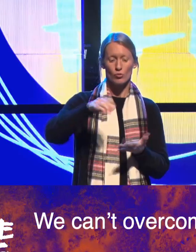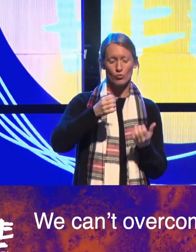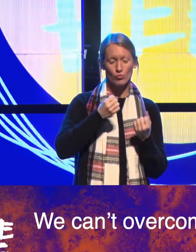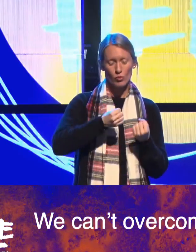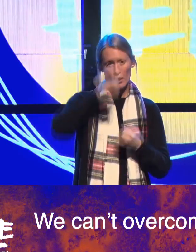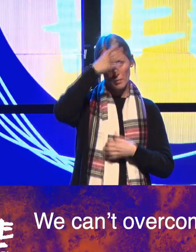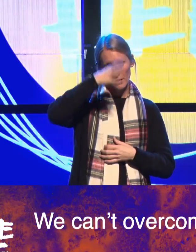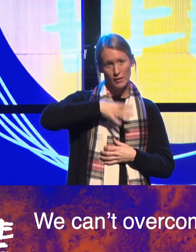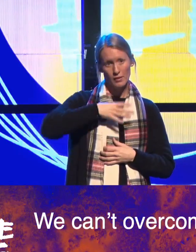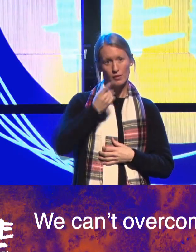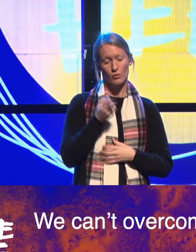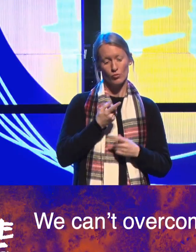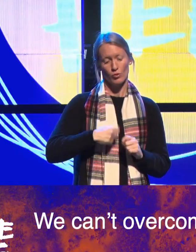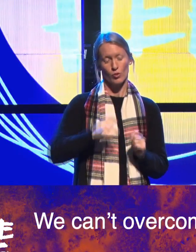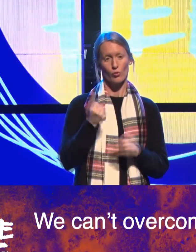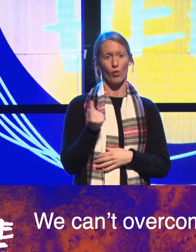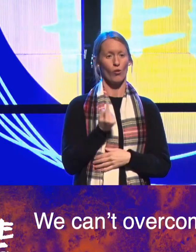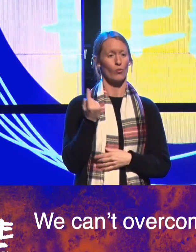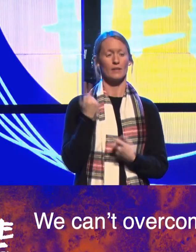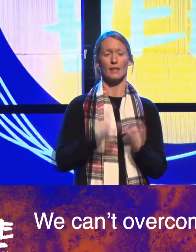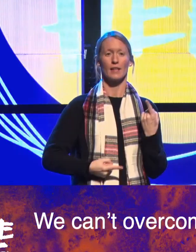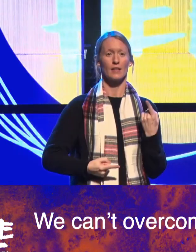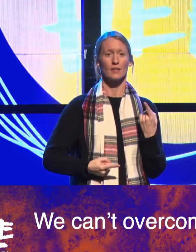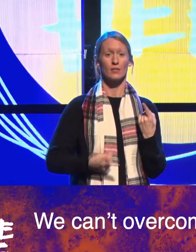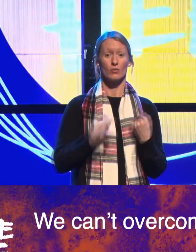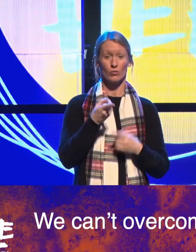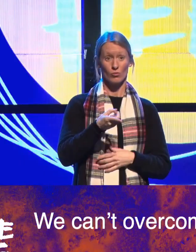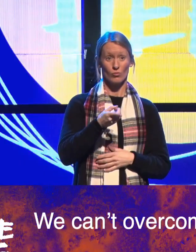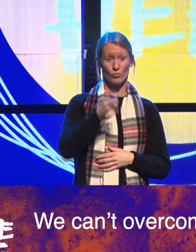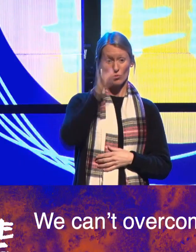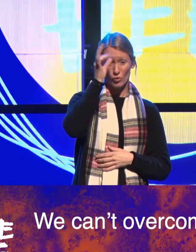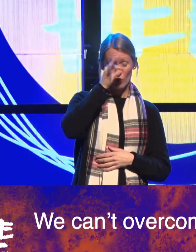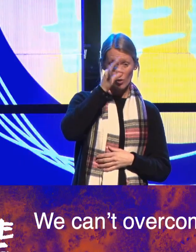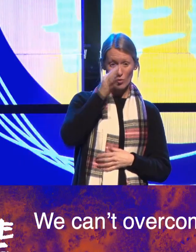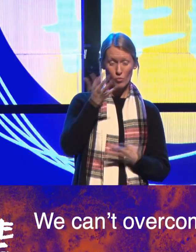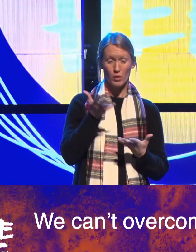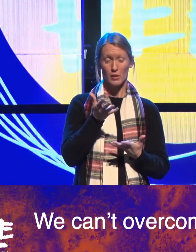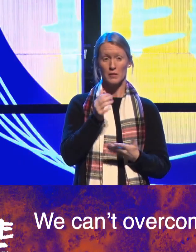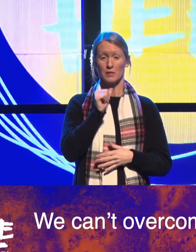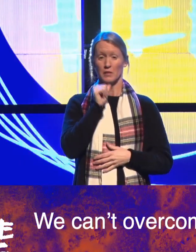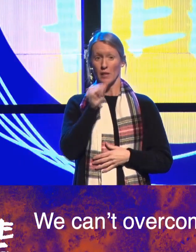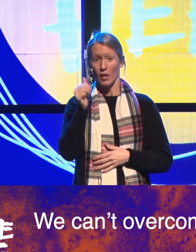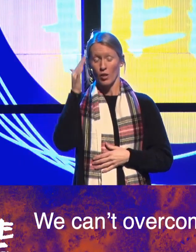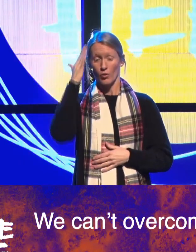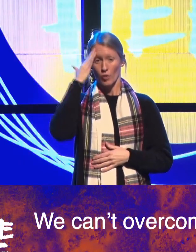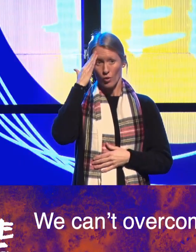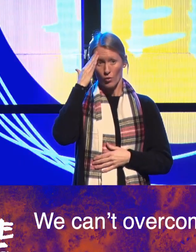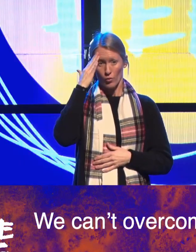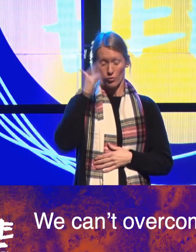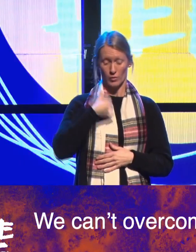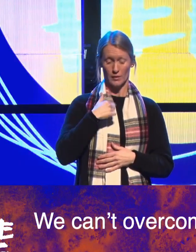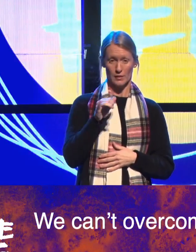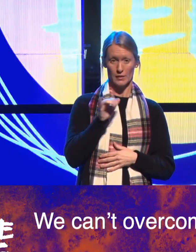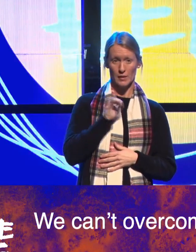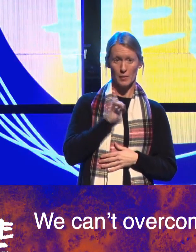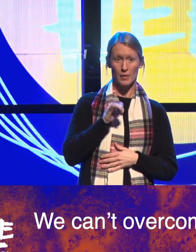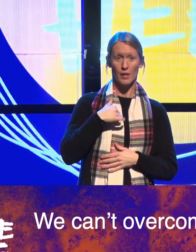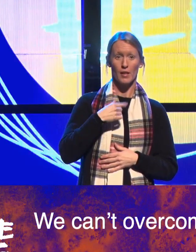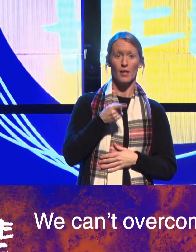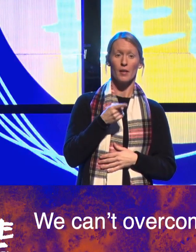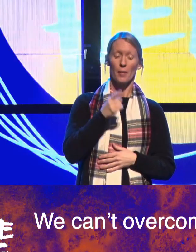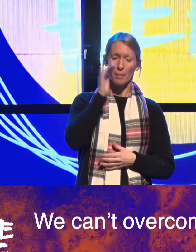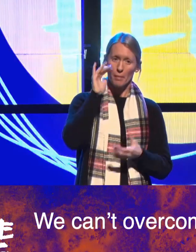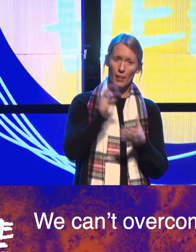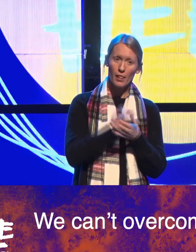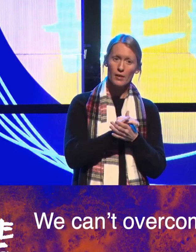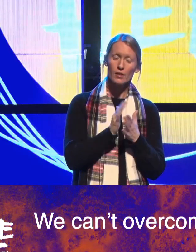alone. Because you don't know what you don't know. I don't know what I don't know. I'm a huge believer in things like coaching and